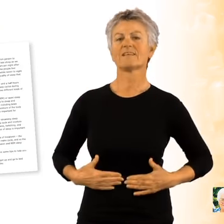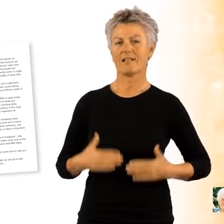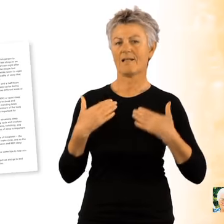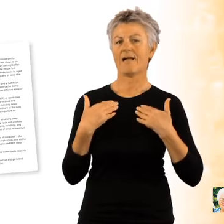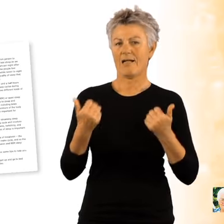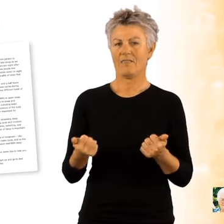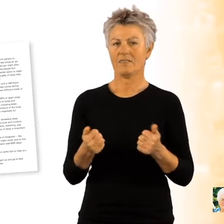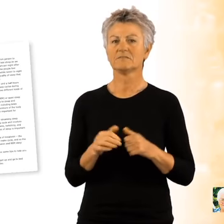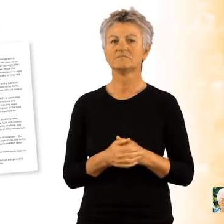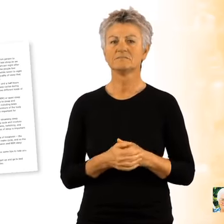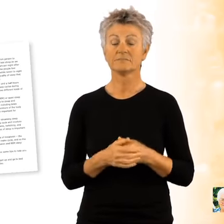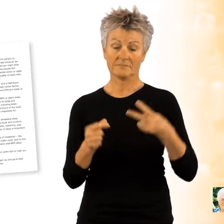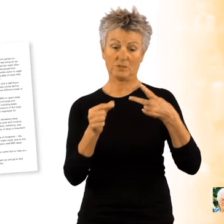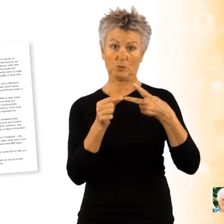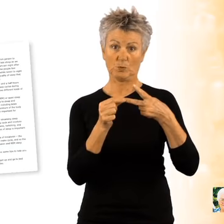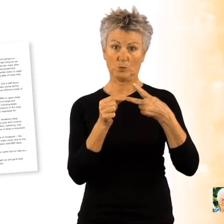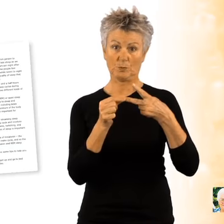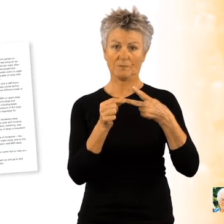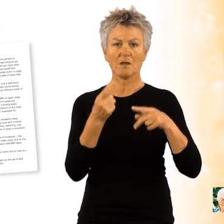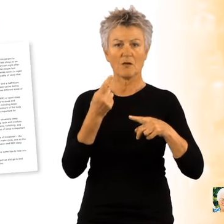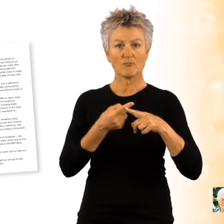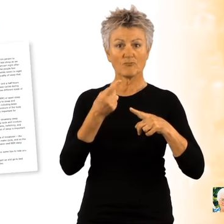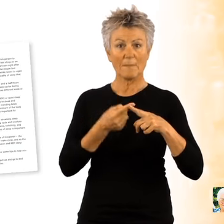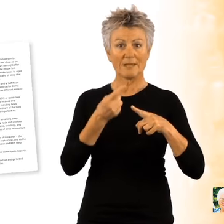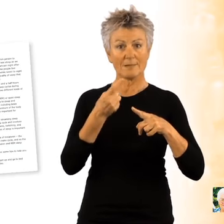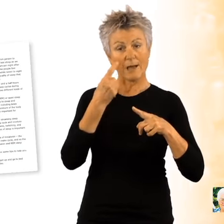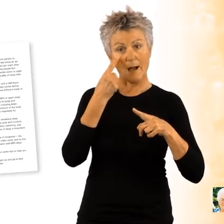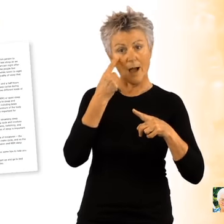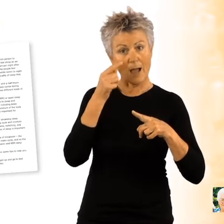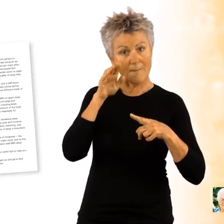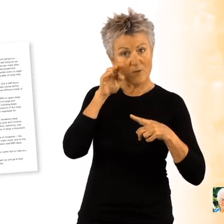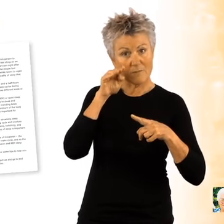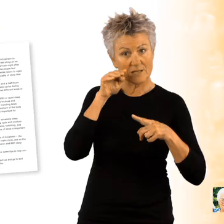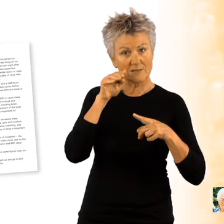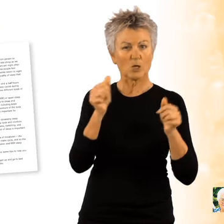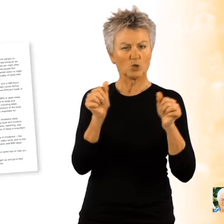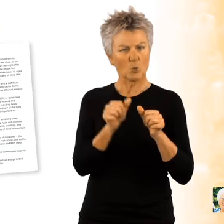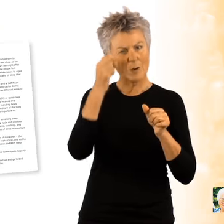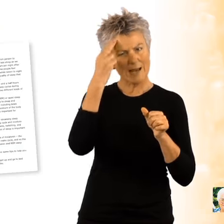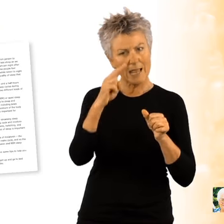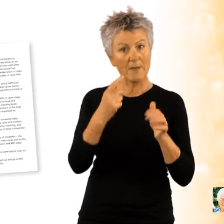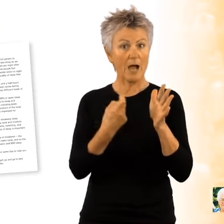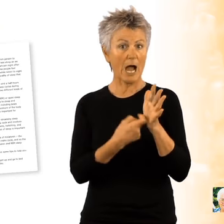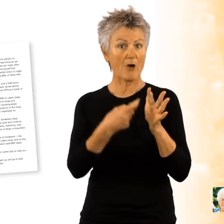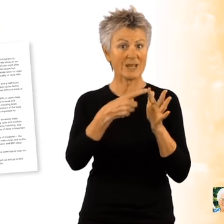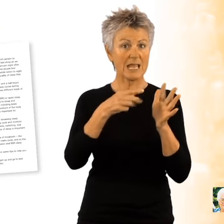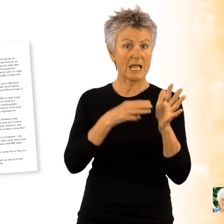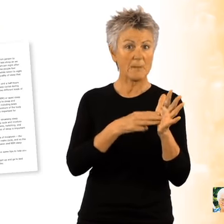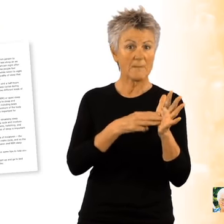This type of sleep is important for physical health. Rapid eye movement, REM, or